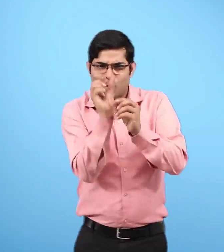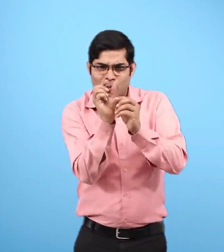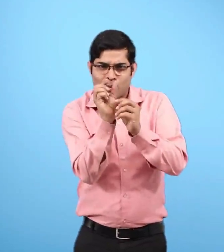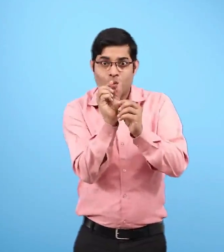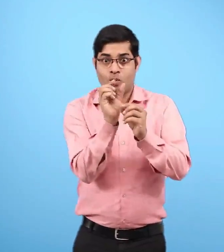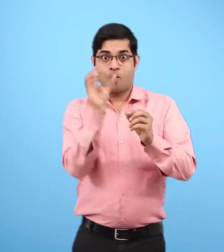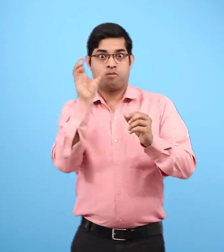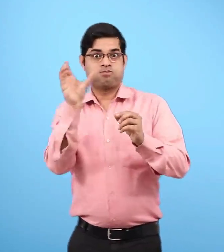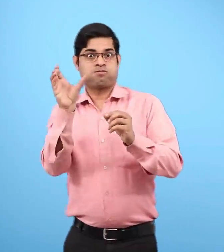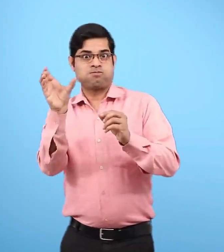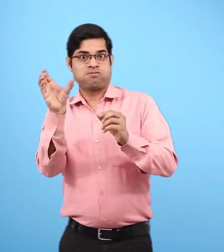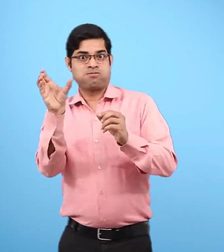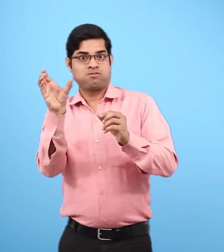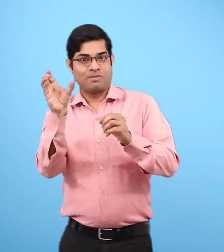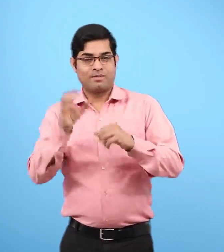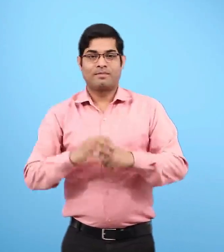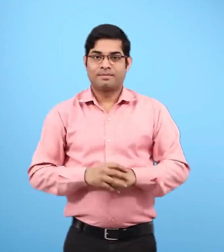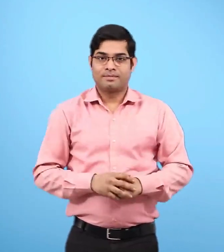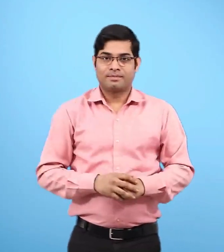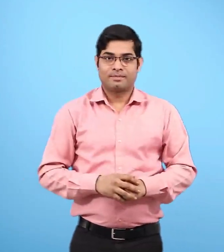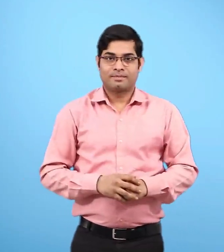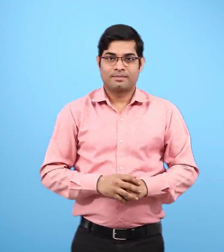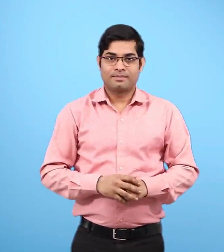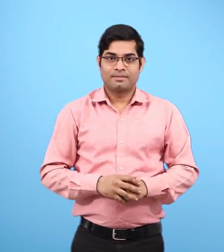Thinnest and thickest.